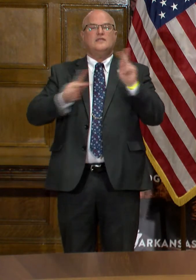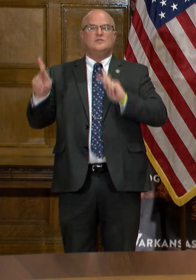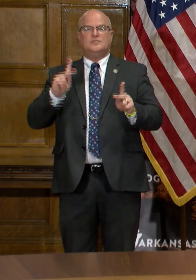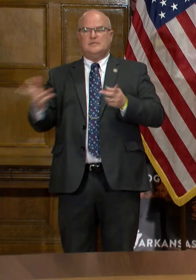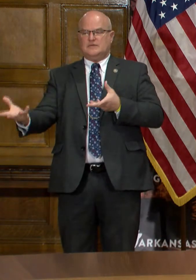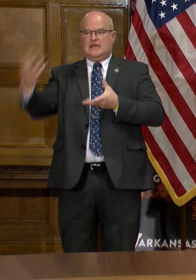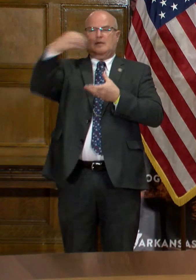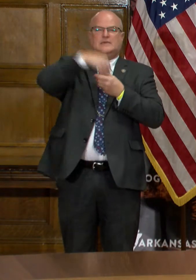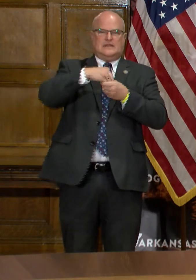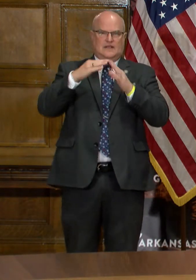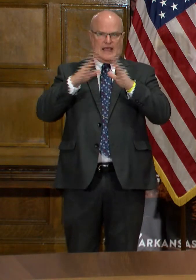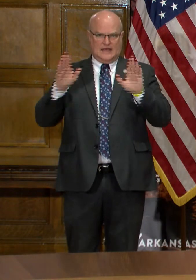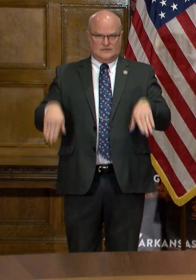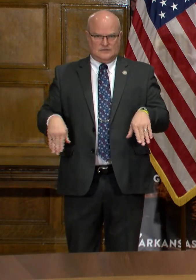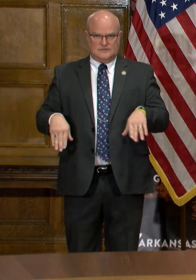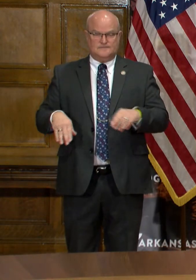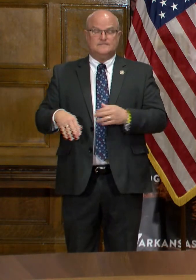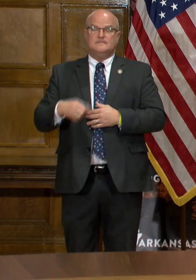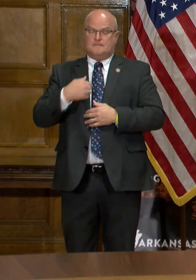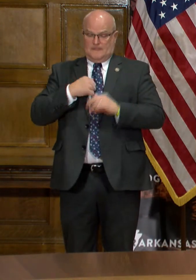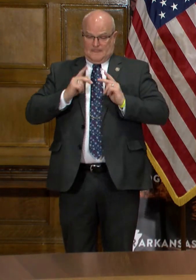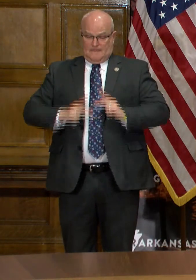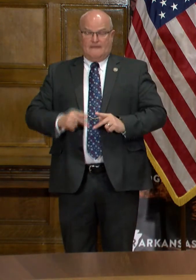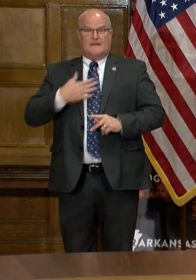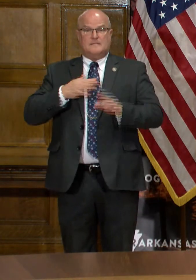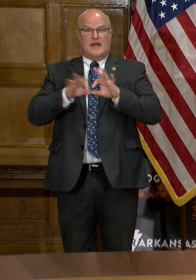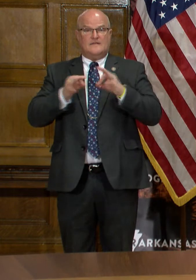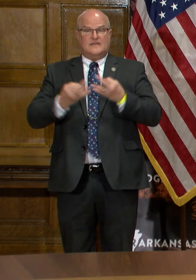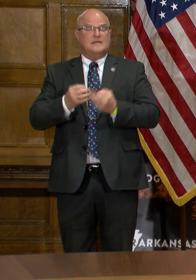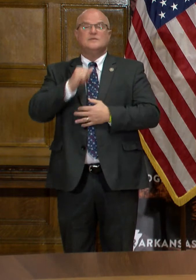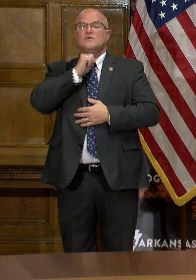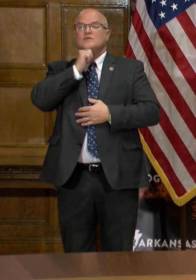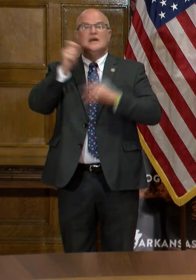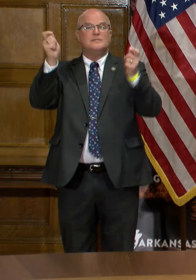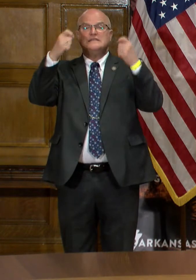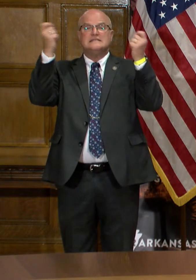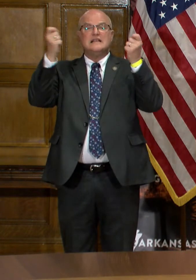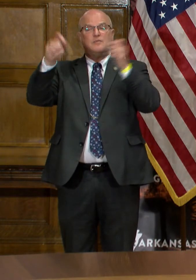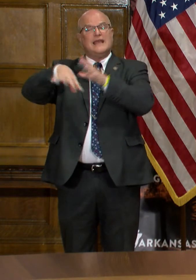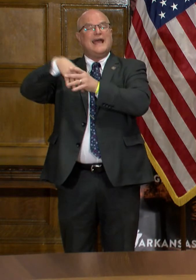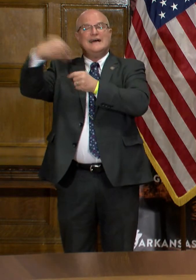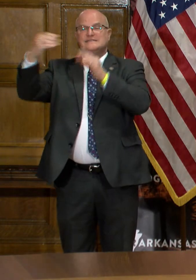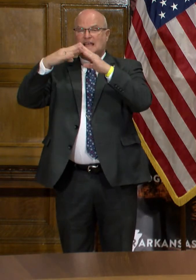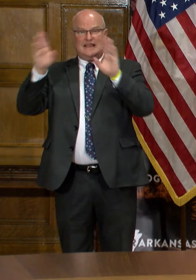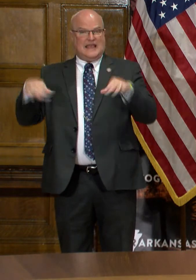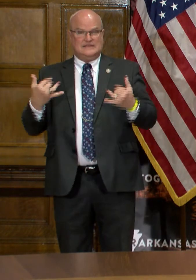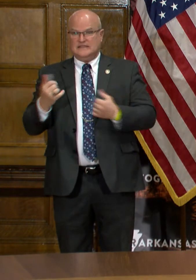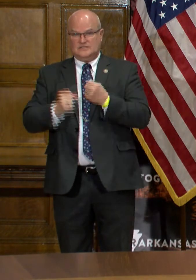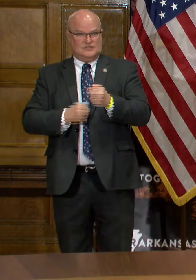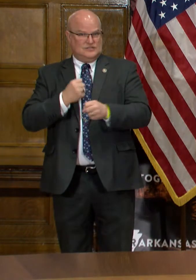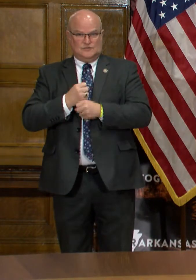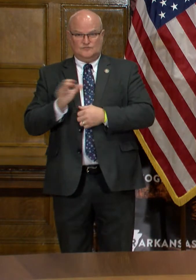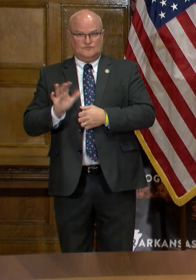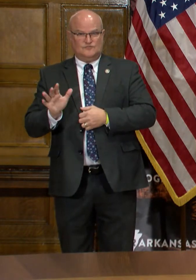individuals into your home. I personally, my family will not be celebrating outside of the home this year.